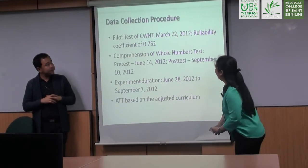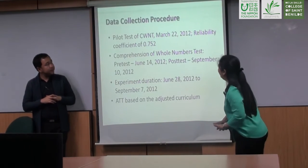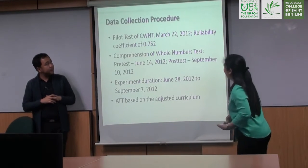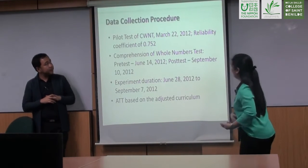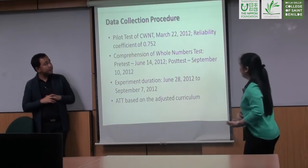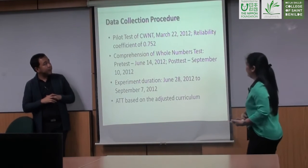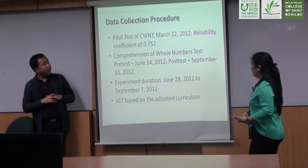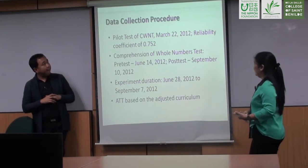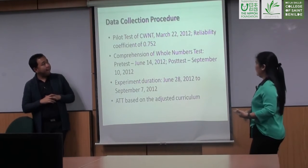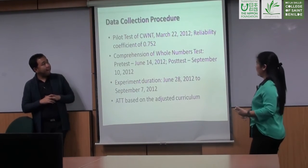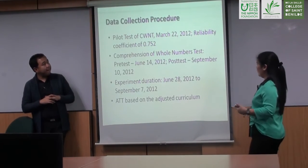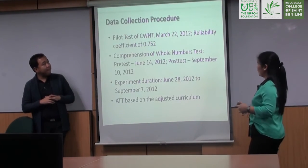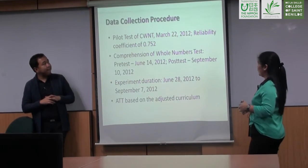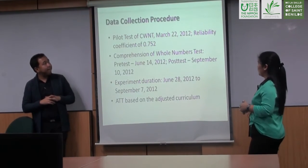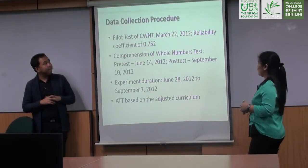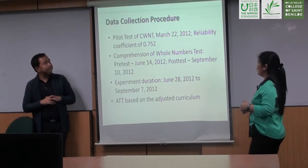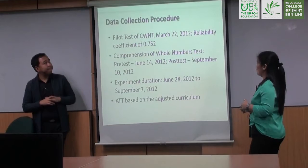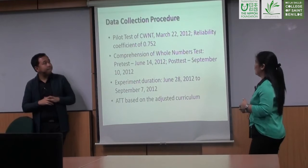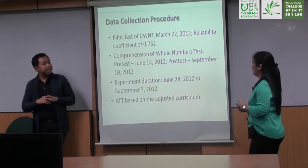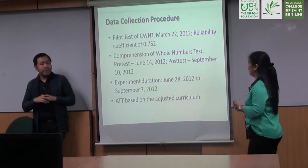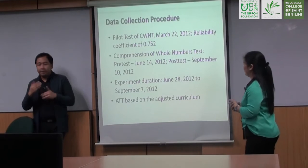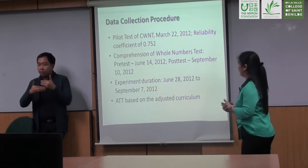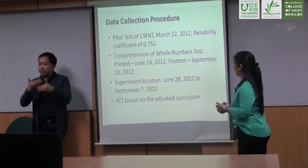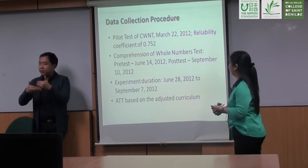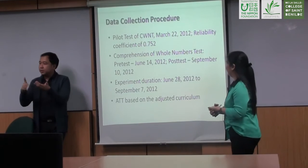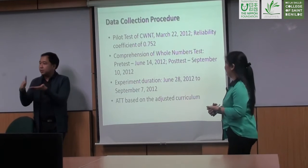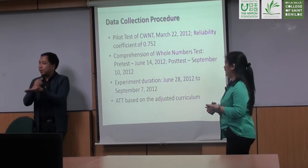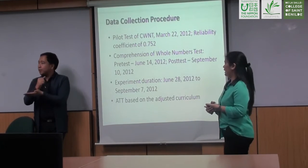Okay. For the data collection procedure,